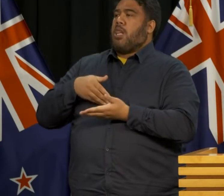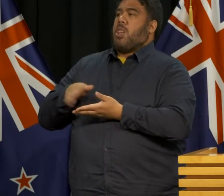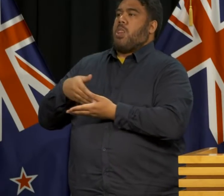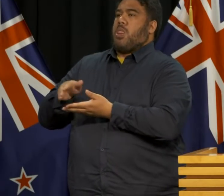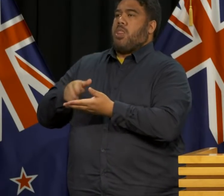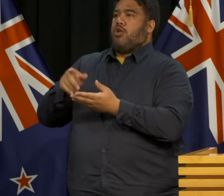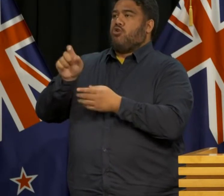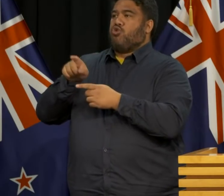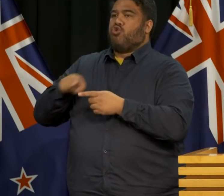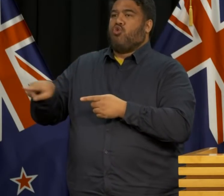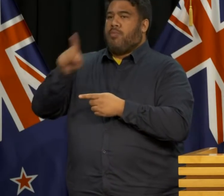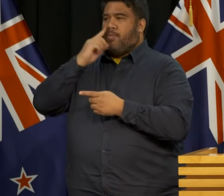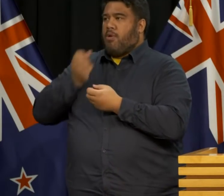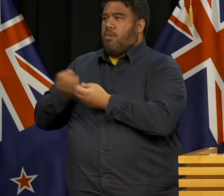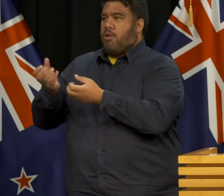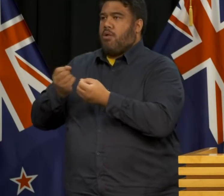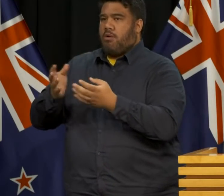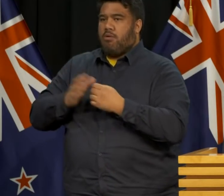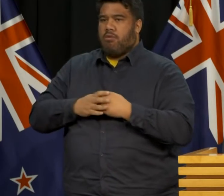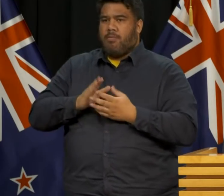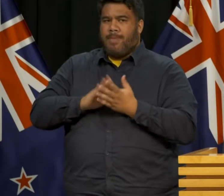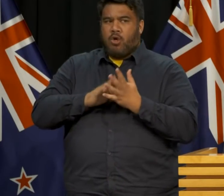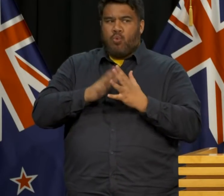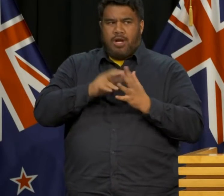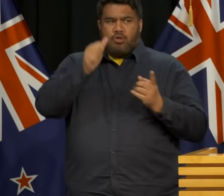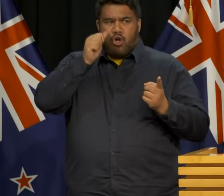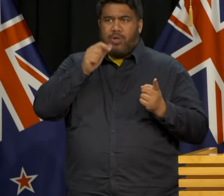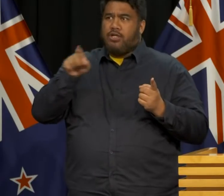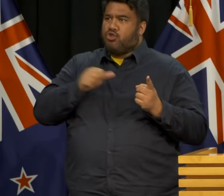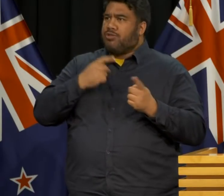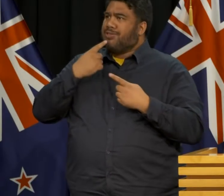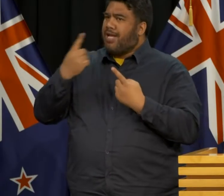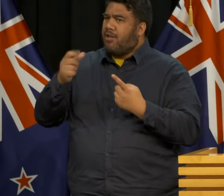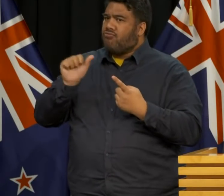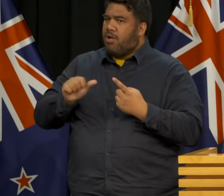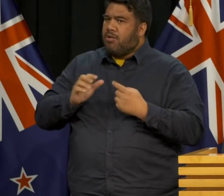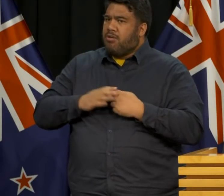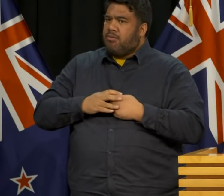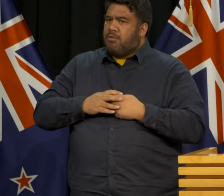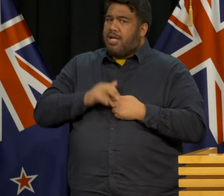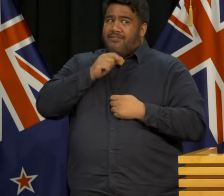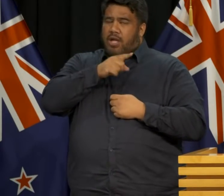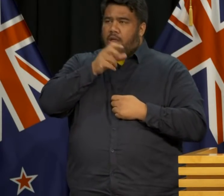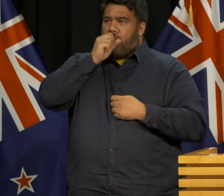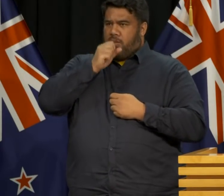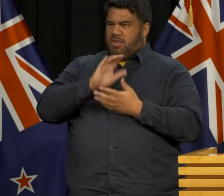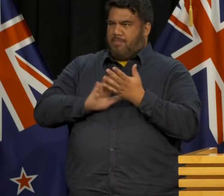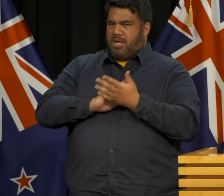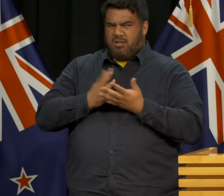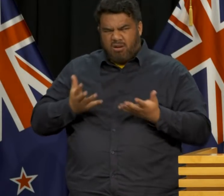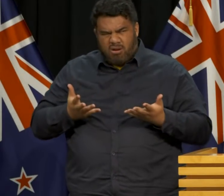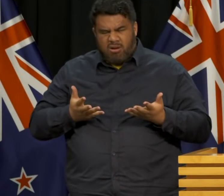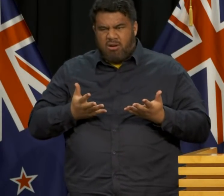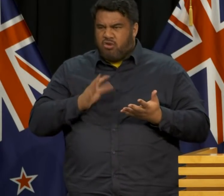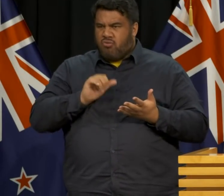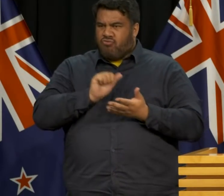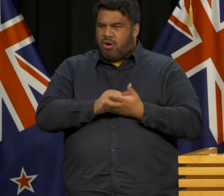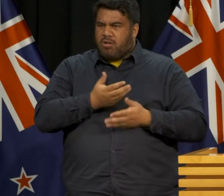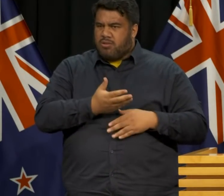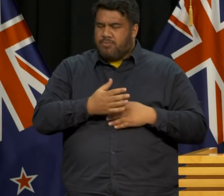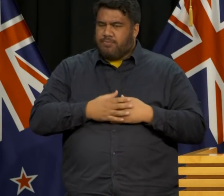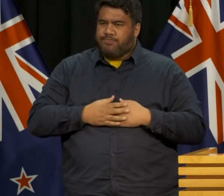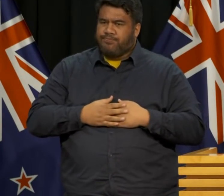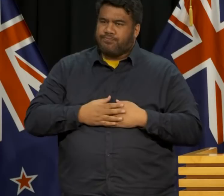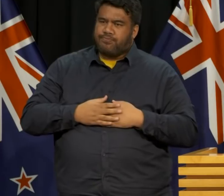New Zealanders down on that? Look, again, I'll draw the contrast with a couple of examples that I'm aware of when we